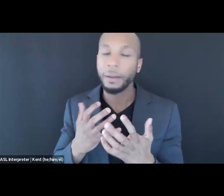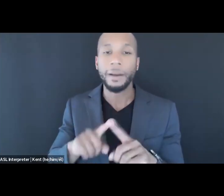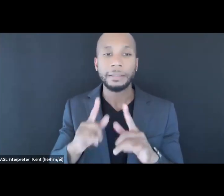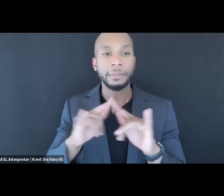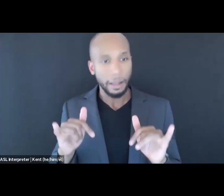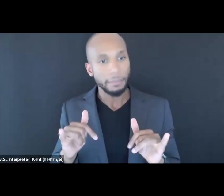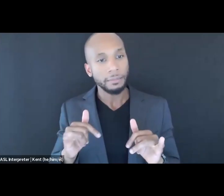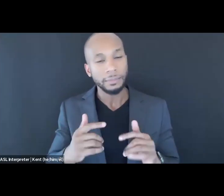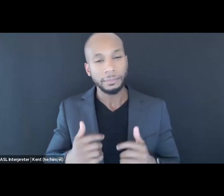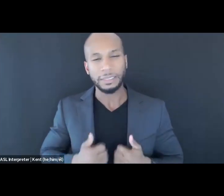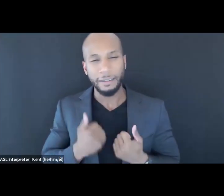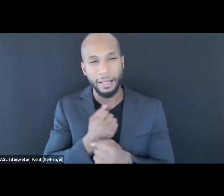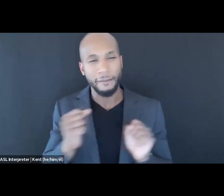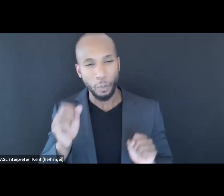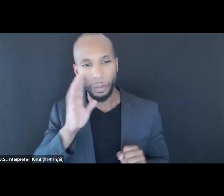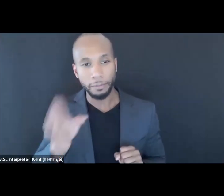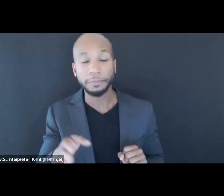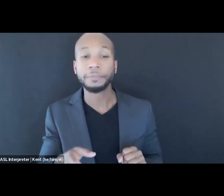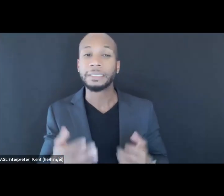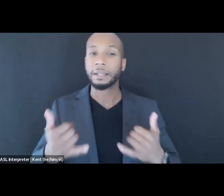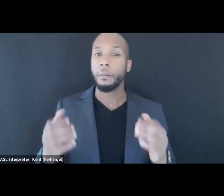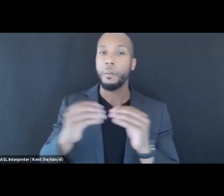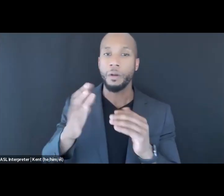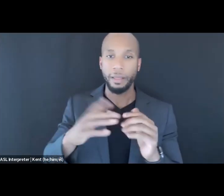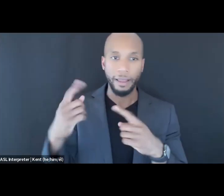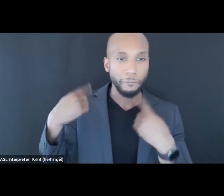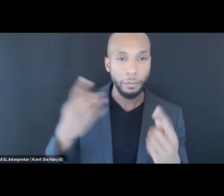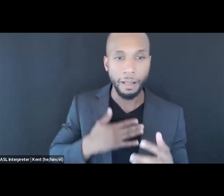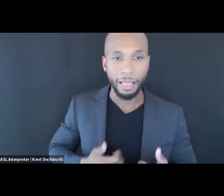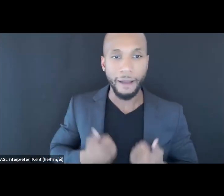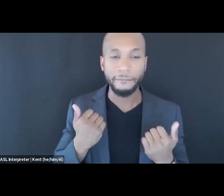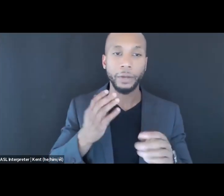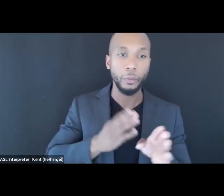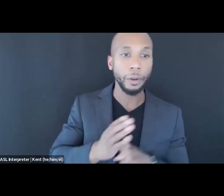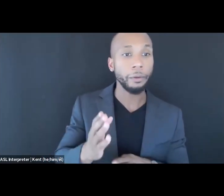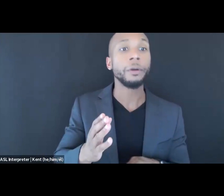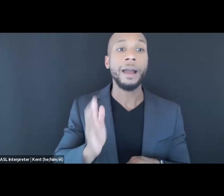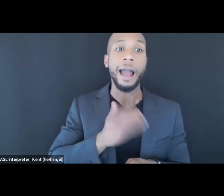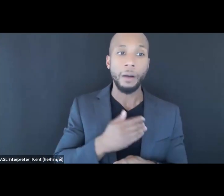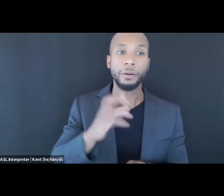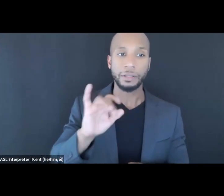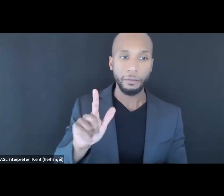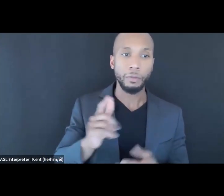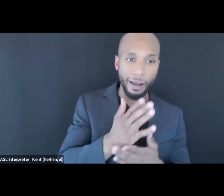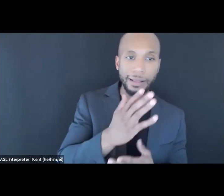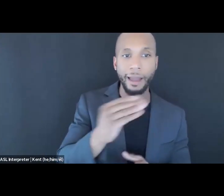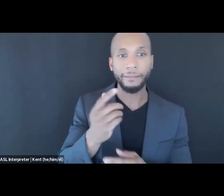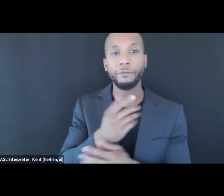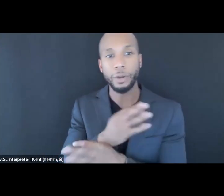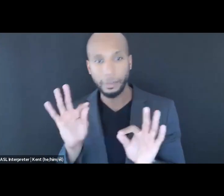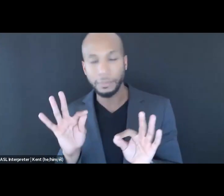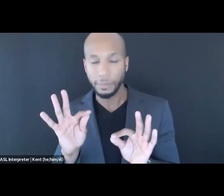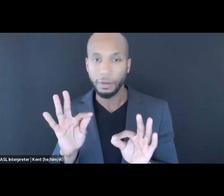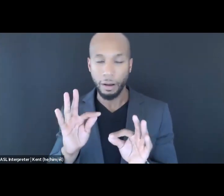life-saving. Now more than ever in my life and career, our civil rights and liberties are being